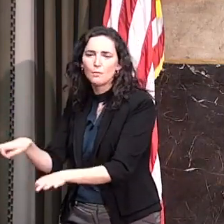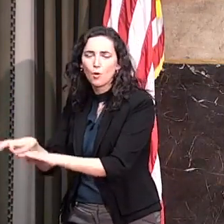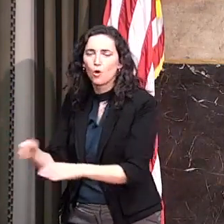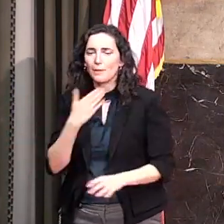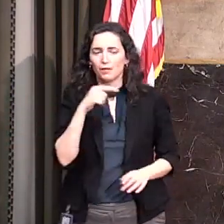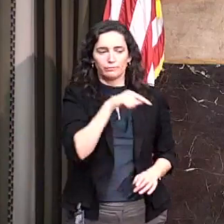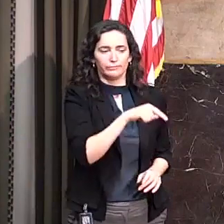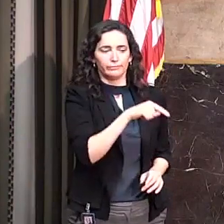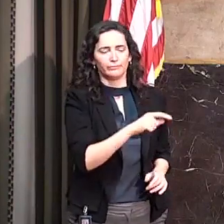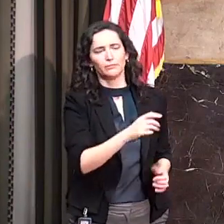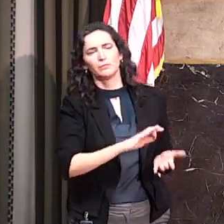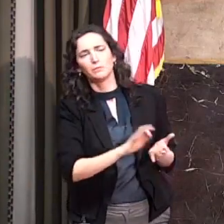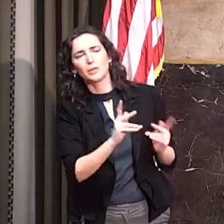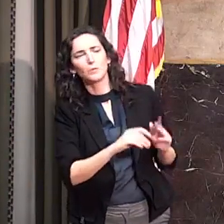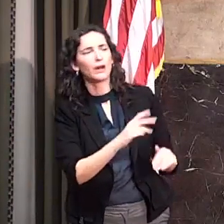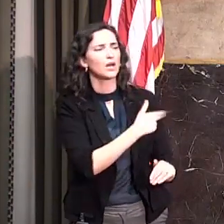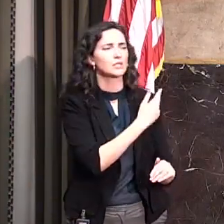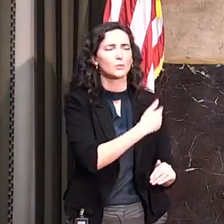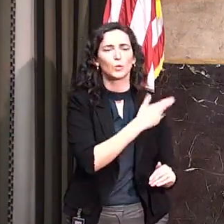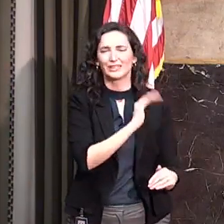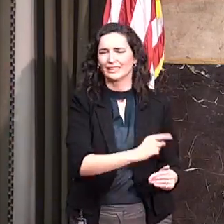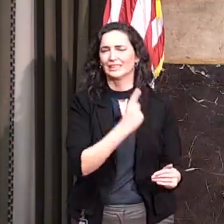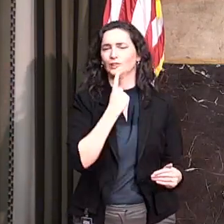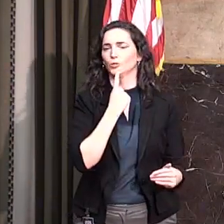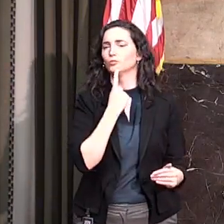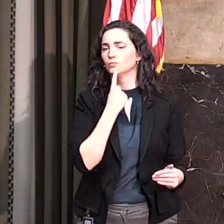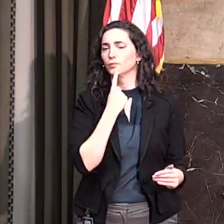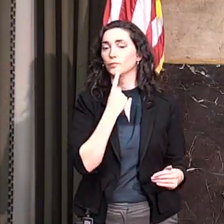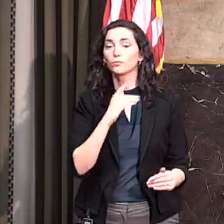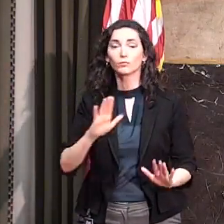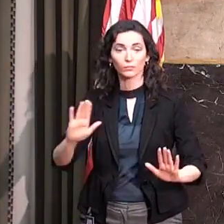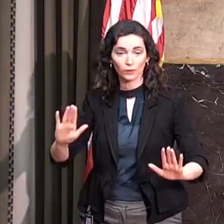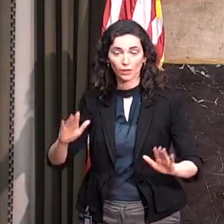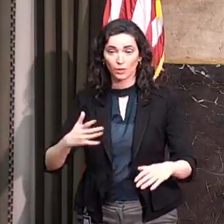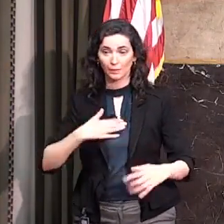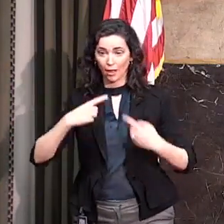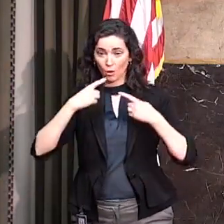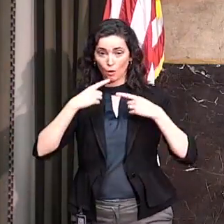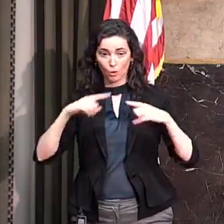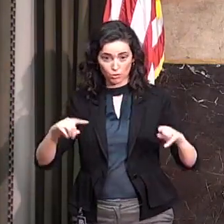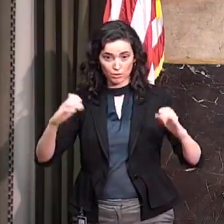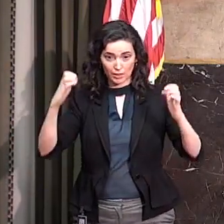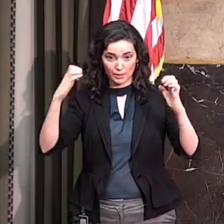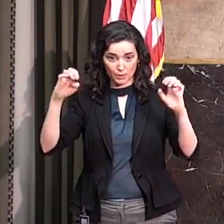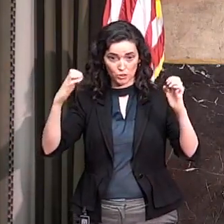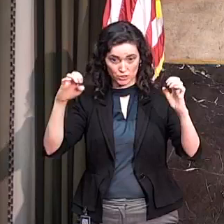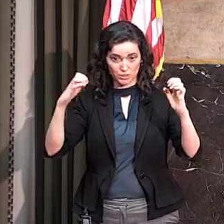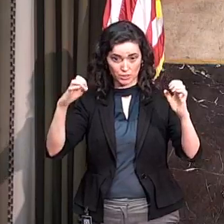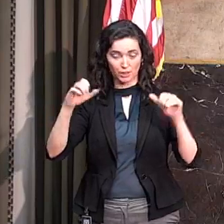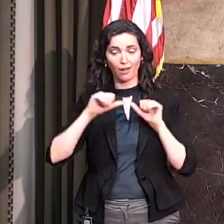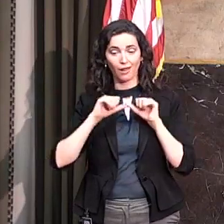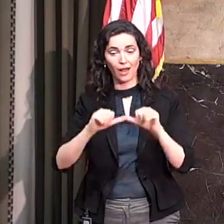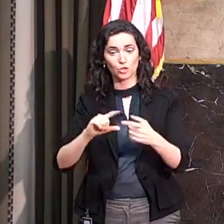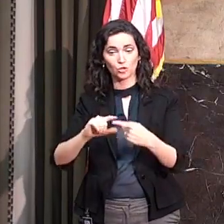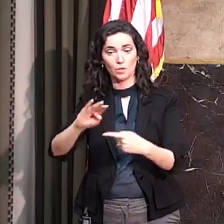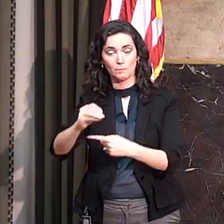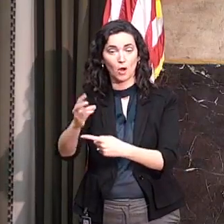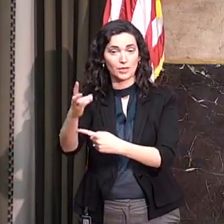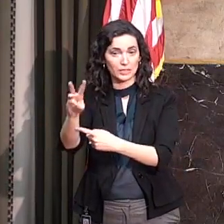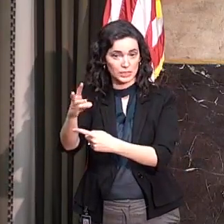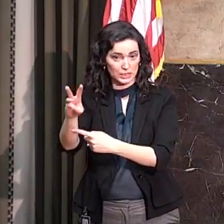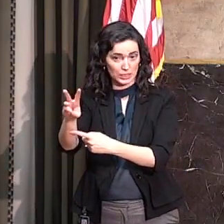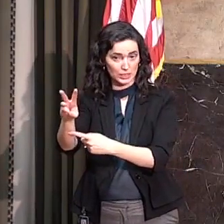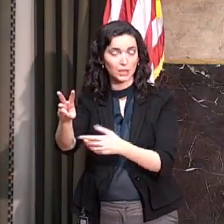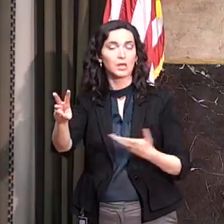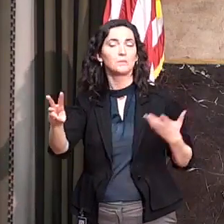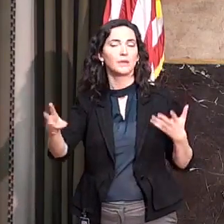before I lift the public health emergency order, which I may do on or before March the 16th, either by letting it